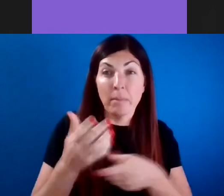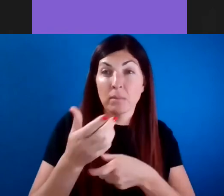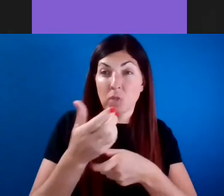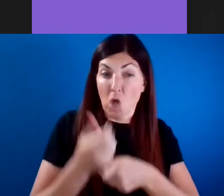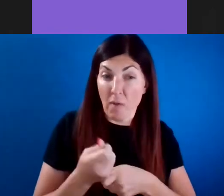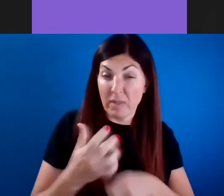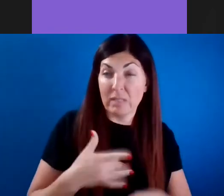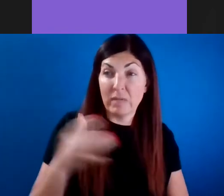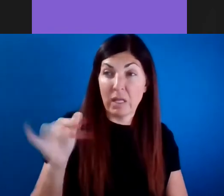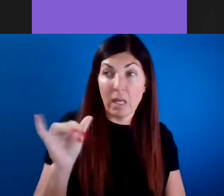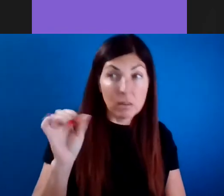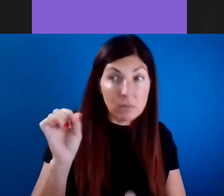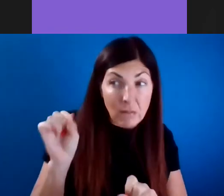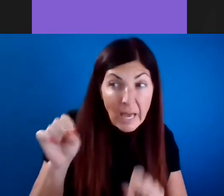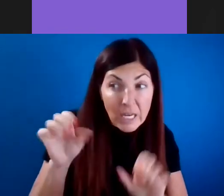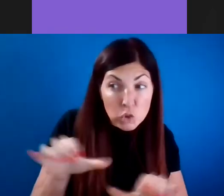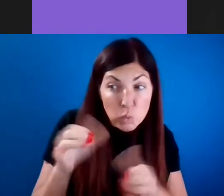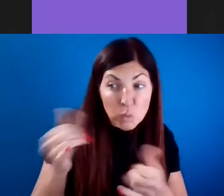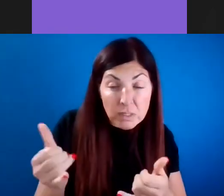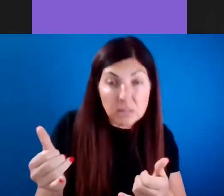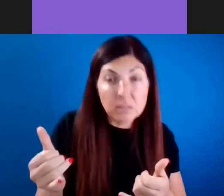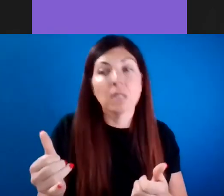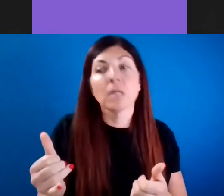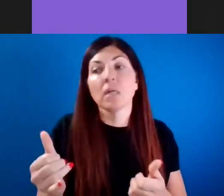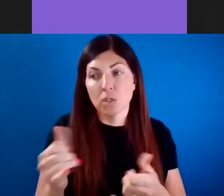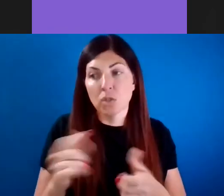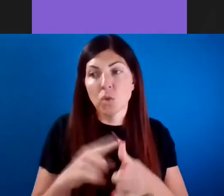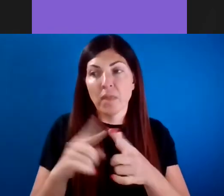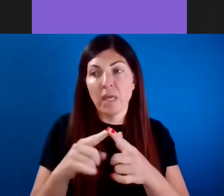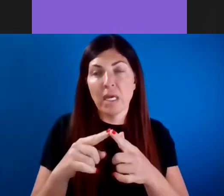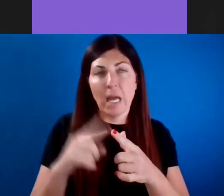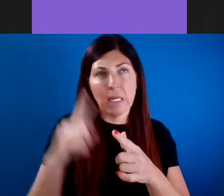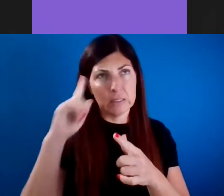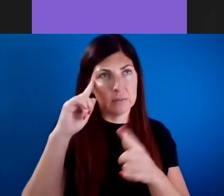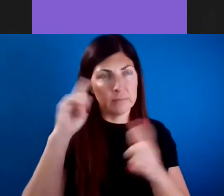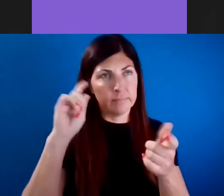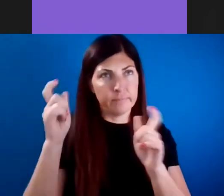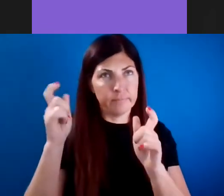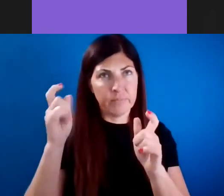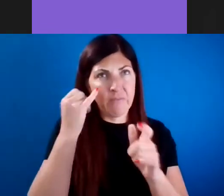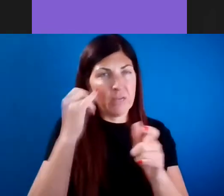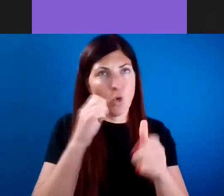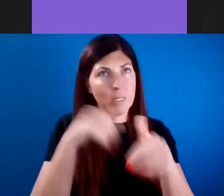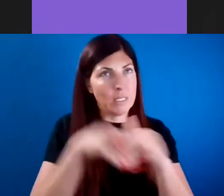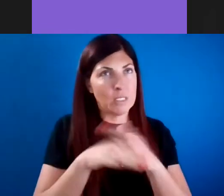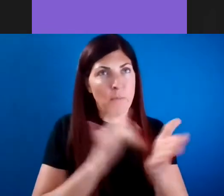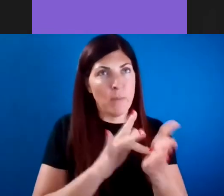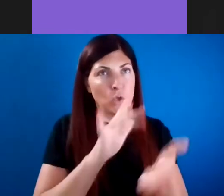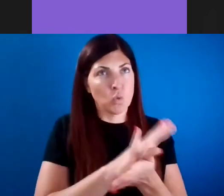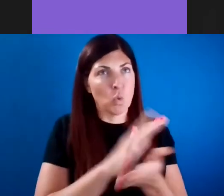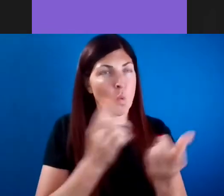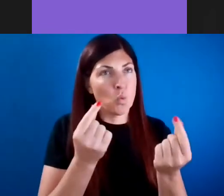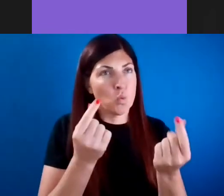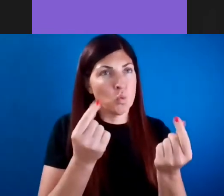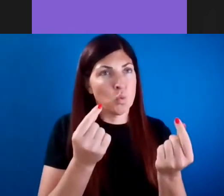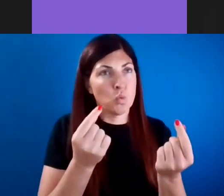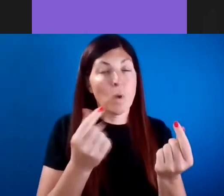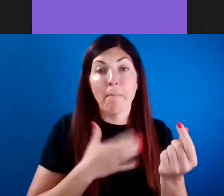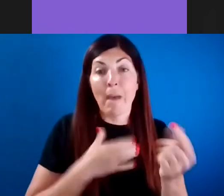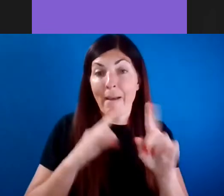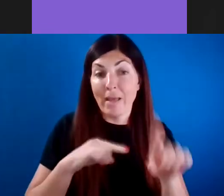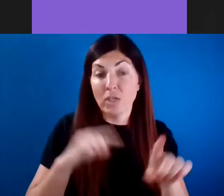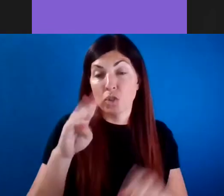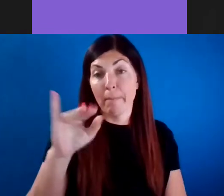make it work. So that took me into a pivot of, okay, if I don't make it to medical school, what would I be happy doing? And for me, the answer was